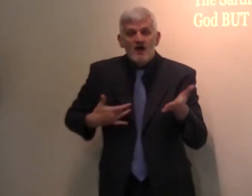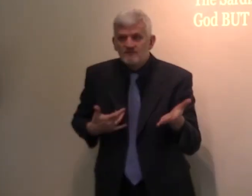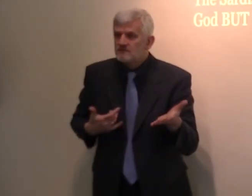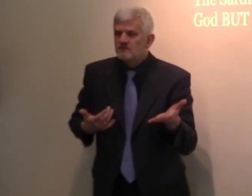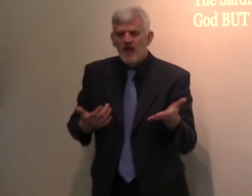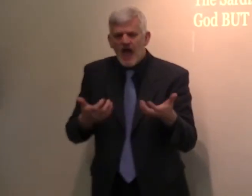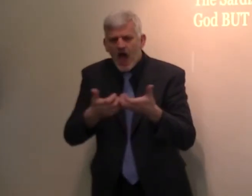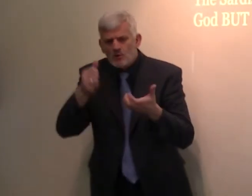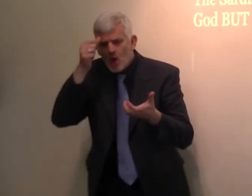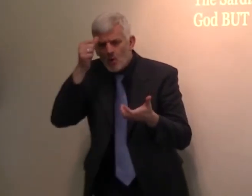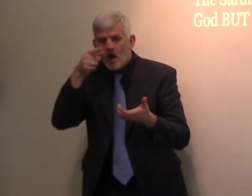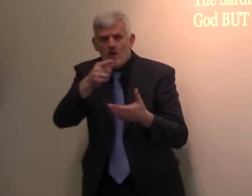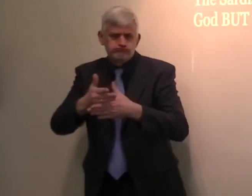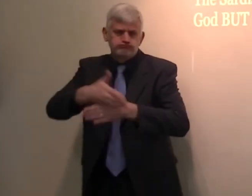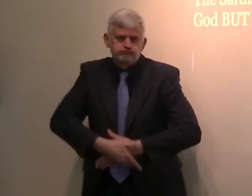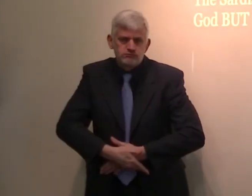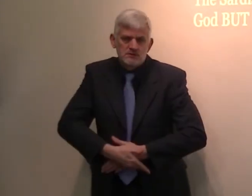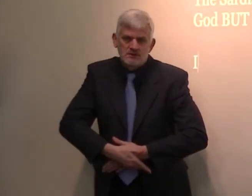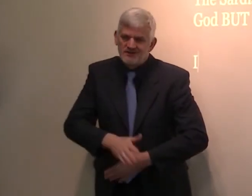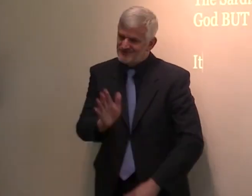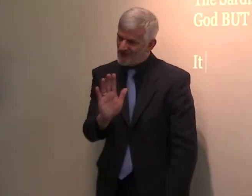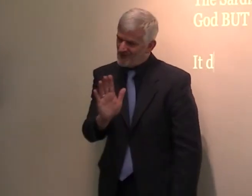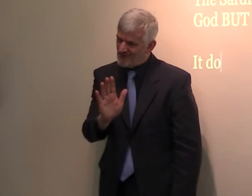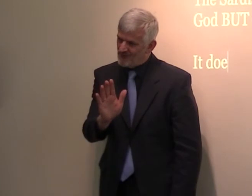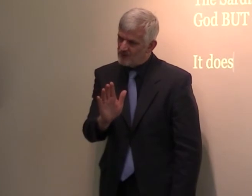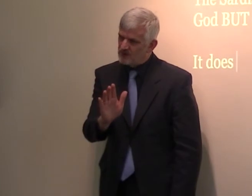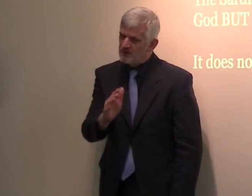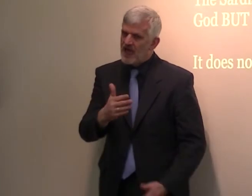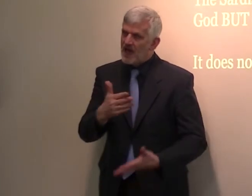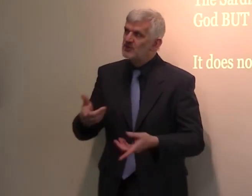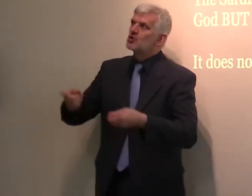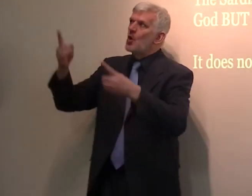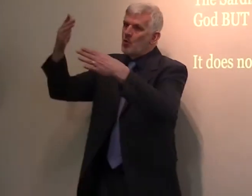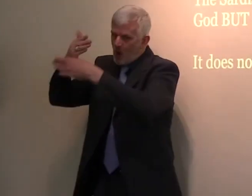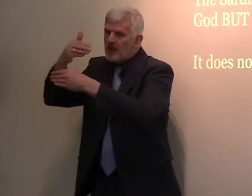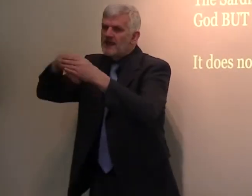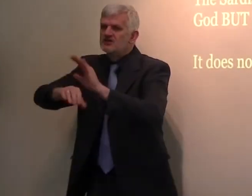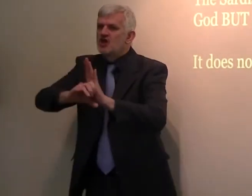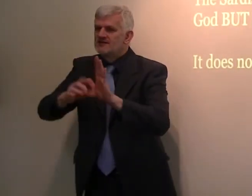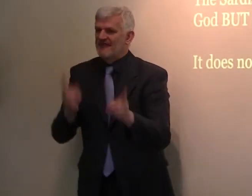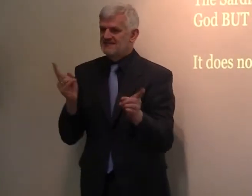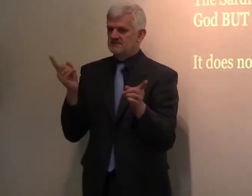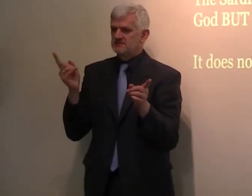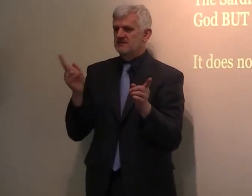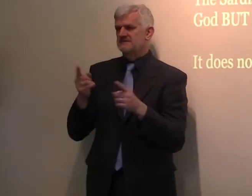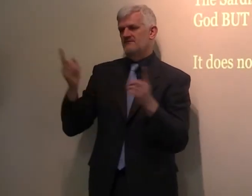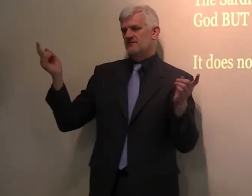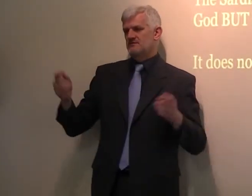do, but on how much the Lord is at work in our midst. That's the difference. We can be